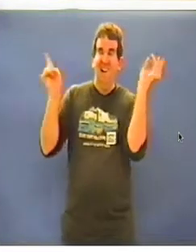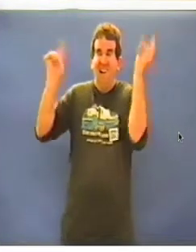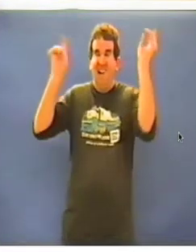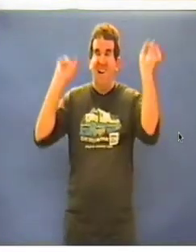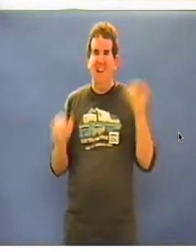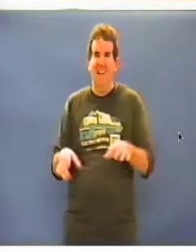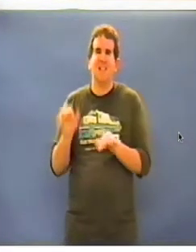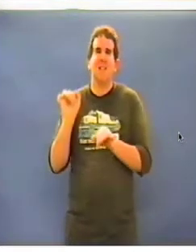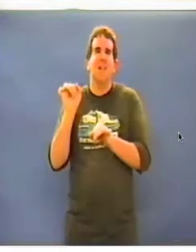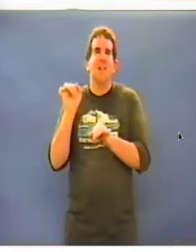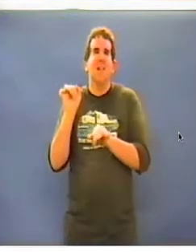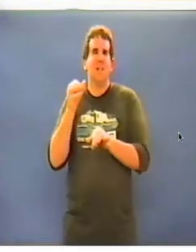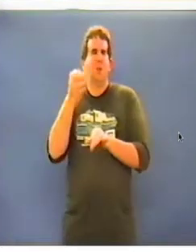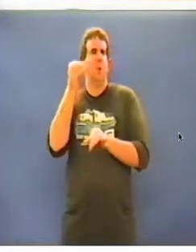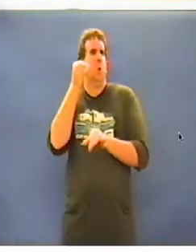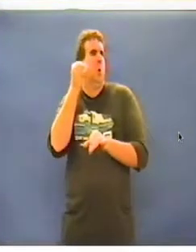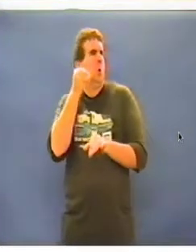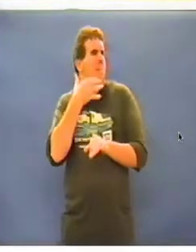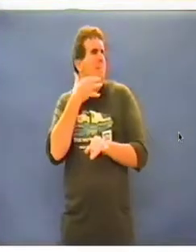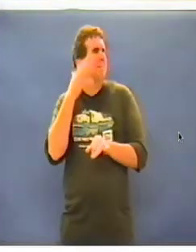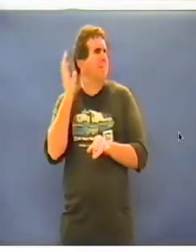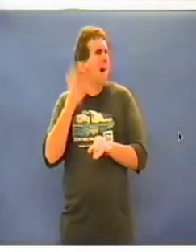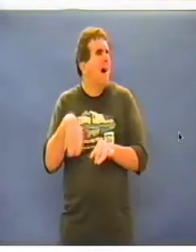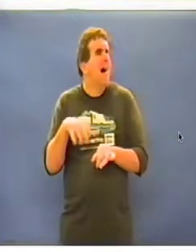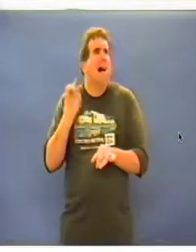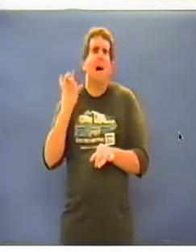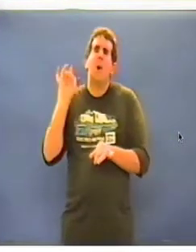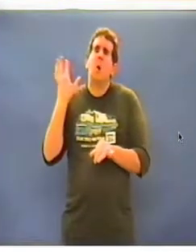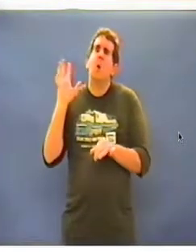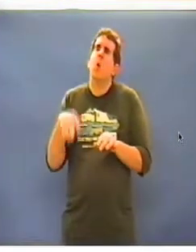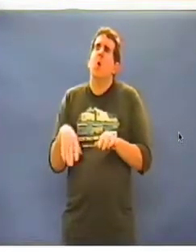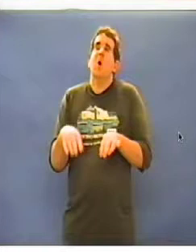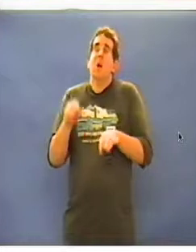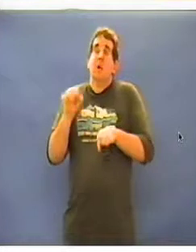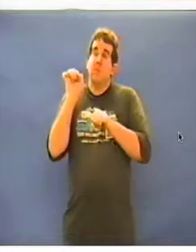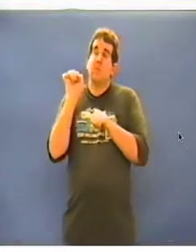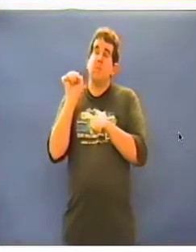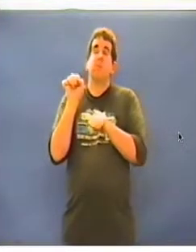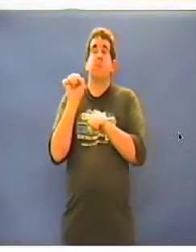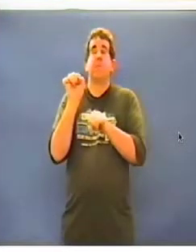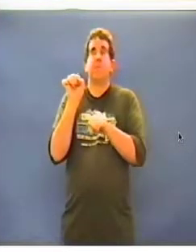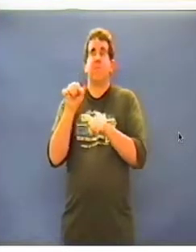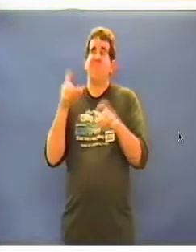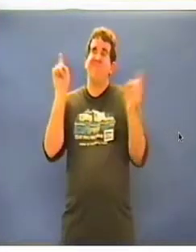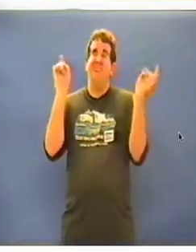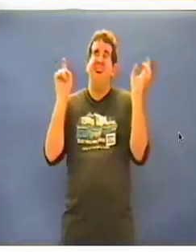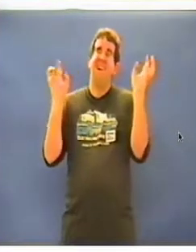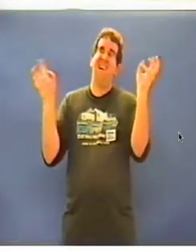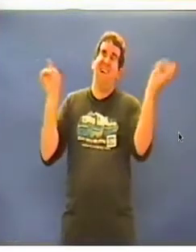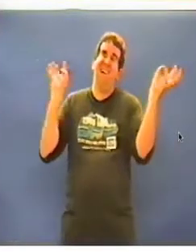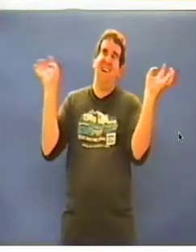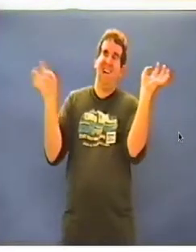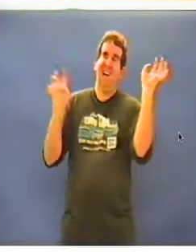So we're on our way. We've been driving for a while, and um,